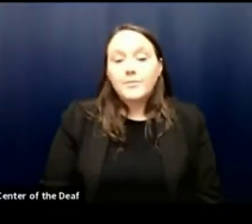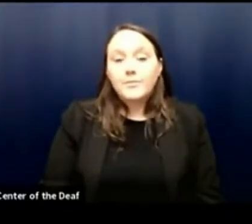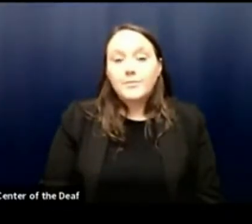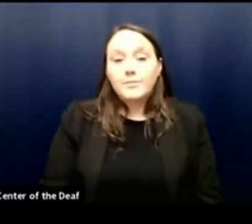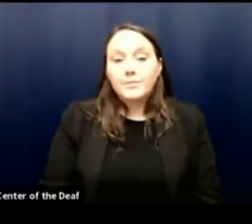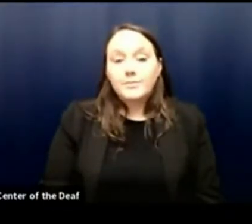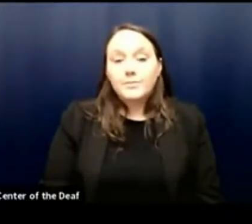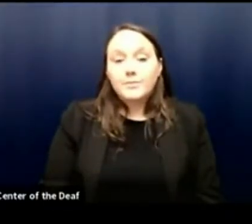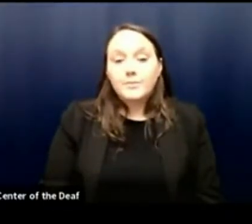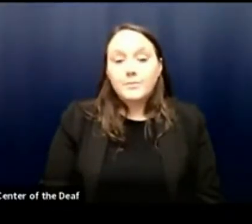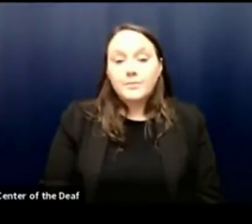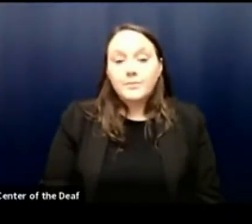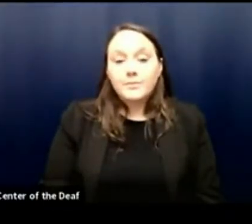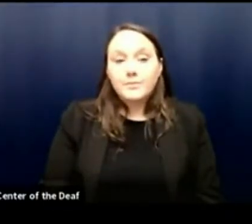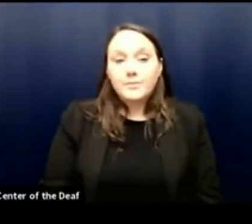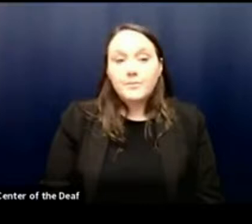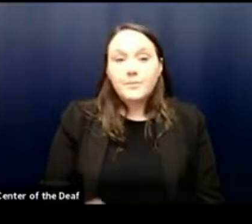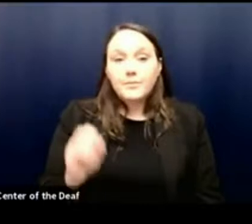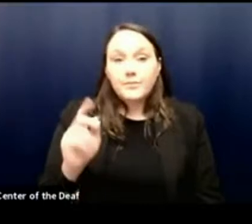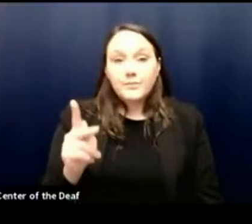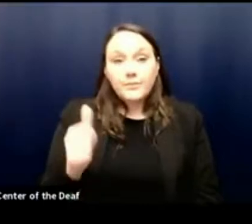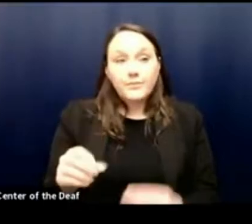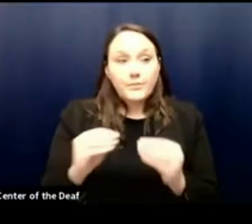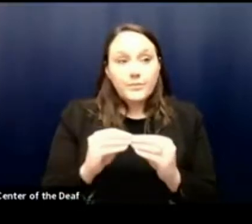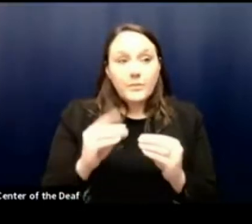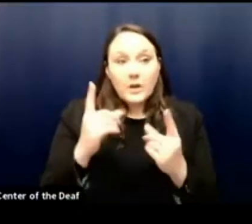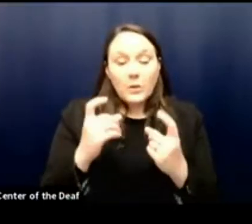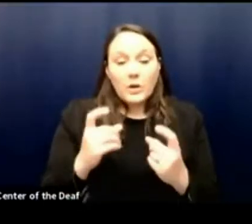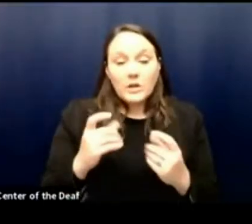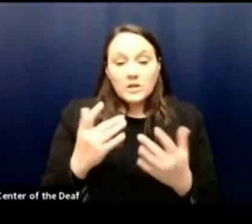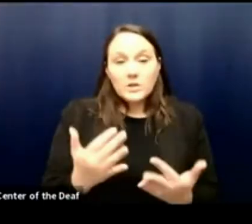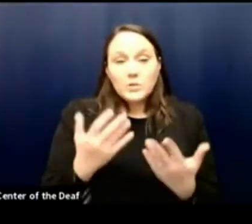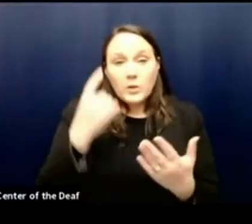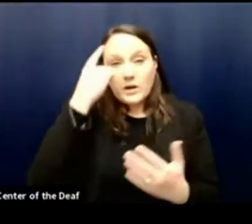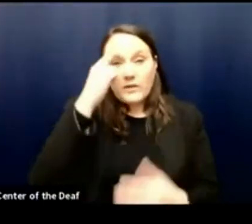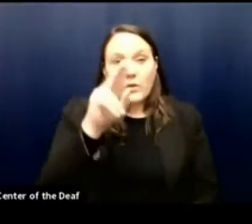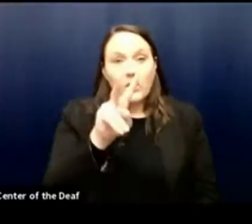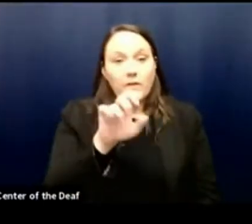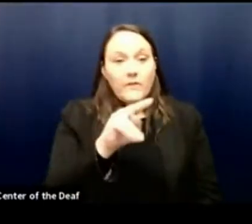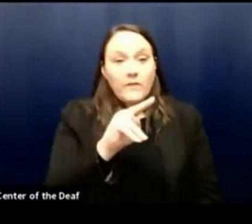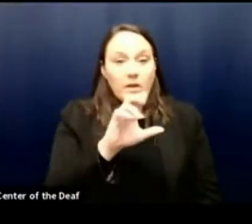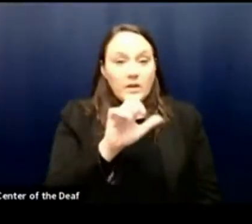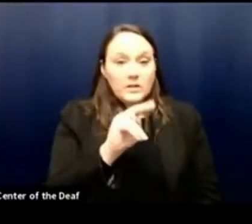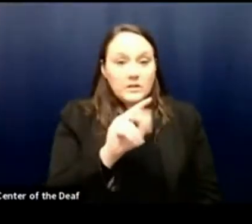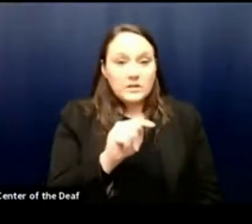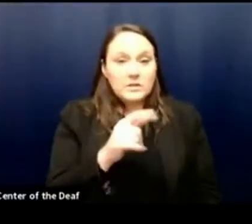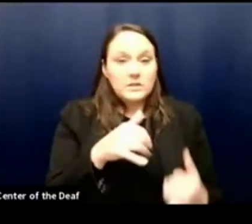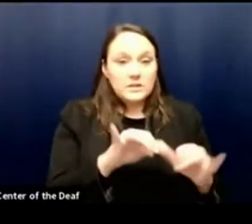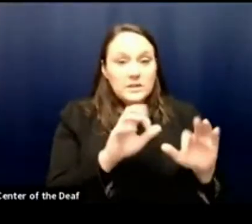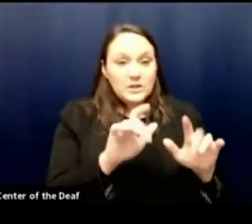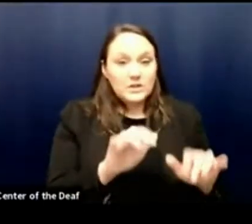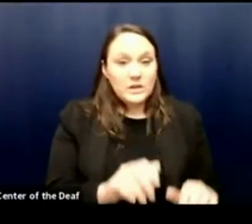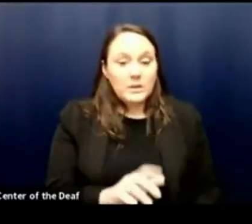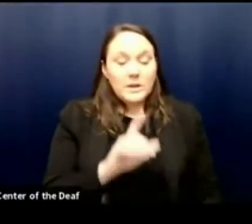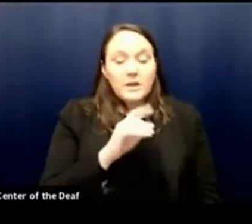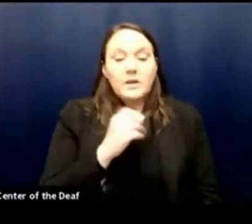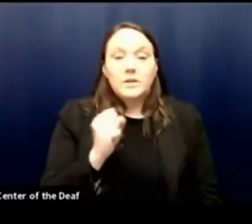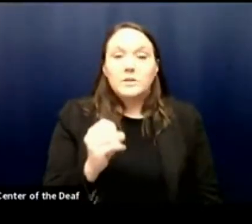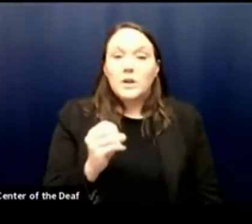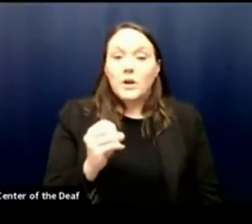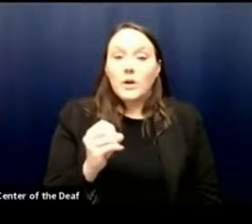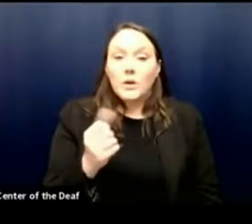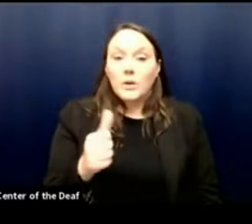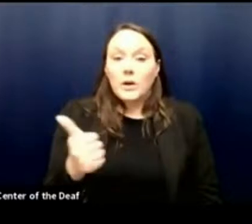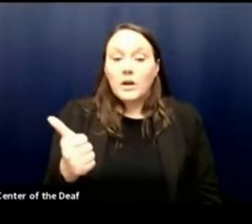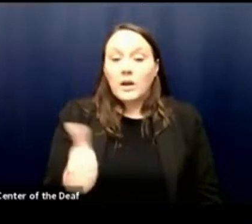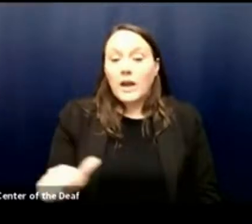All right. Any other questions? Still waiting on Vincent, I believe, still typing his question out. So in the meantime, if there are any other questions,